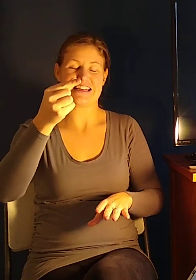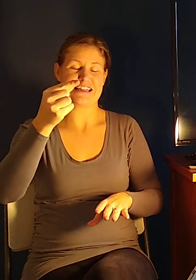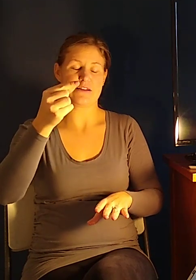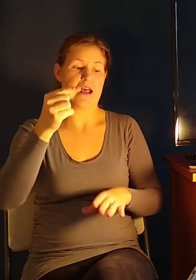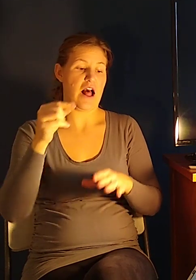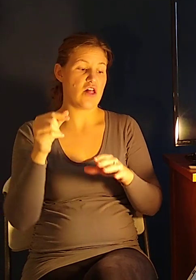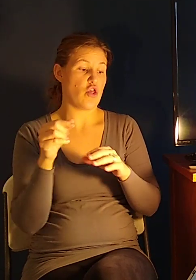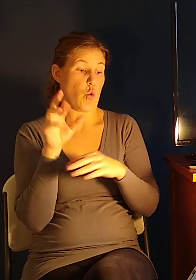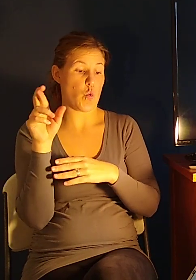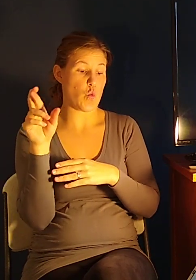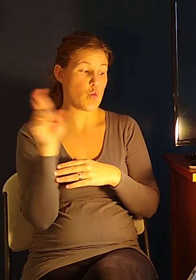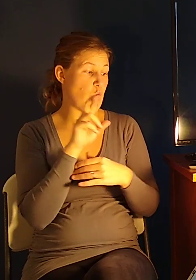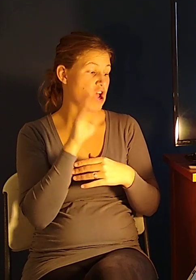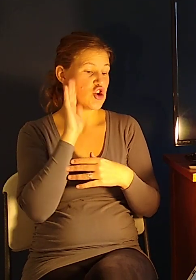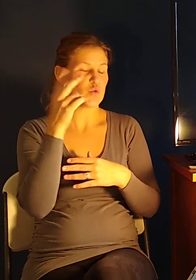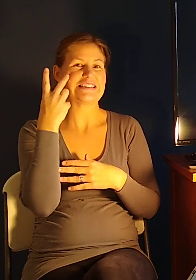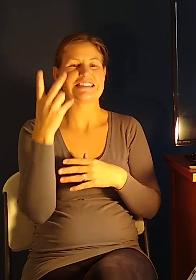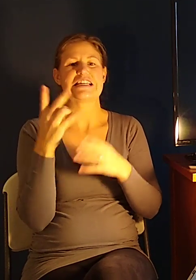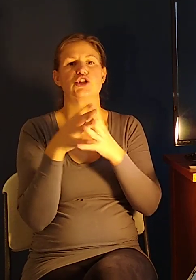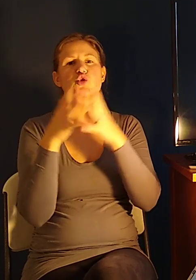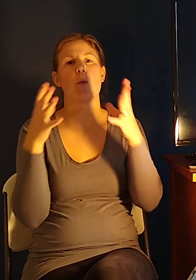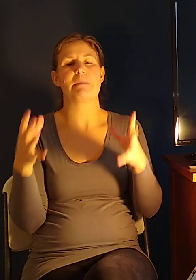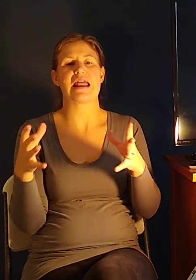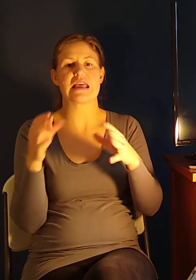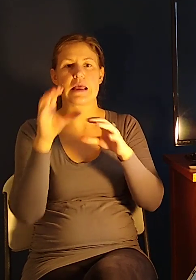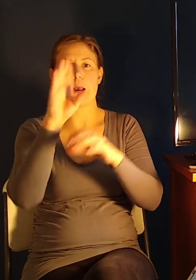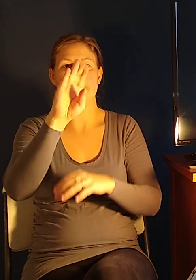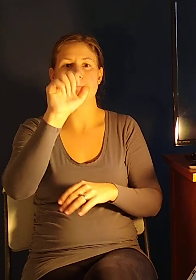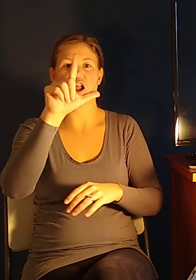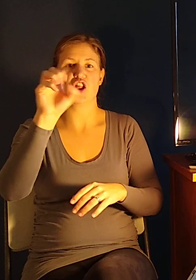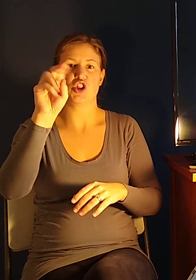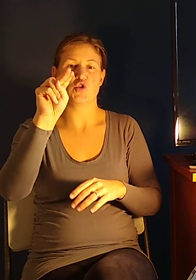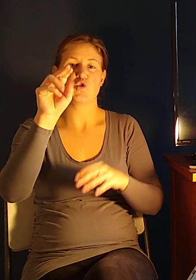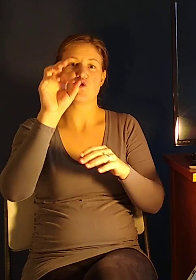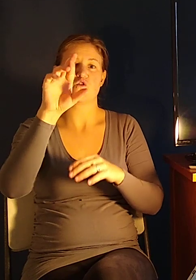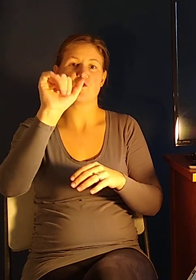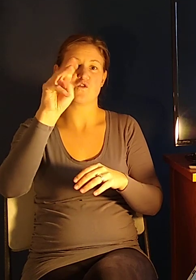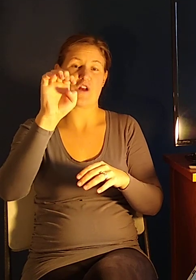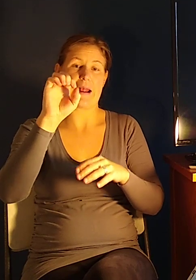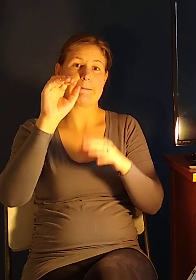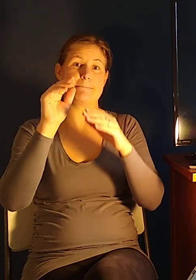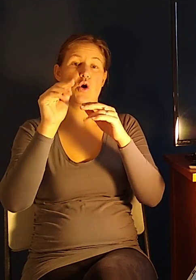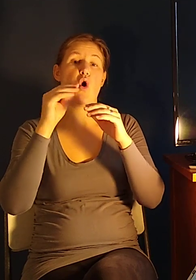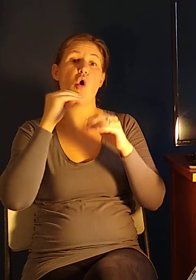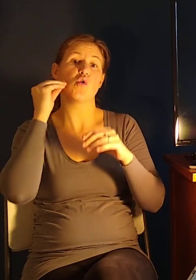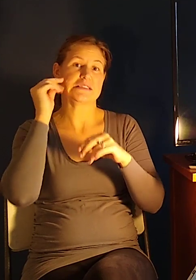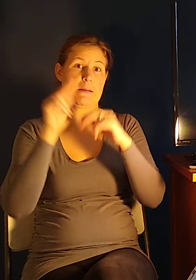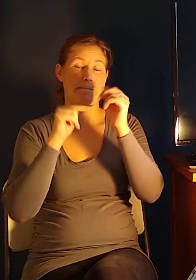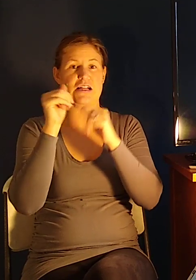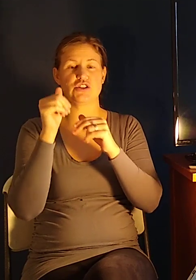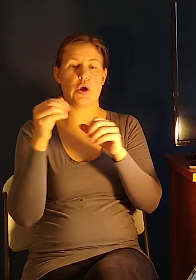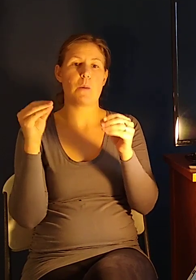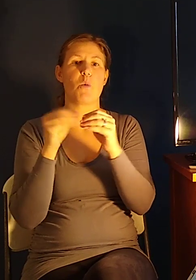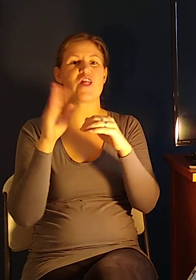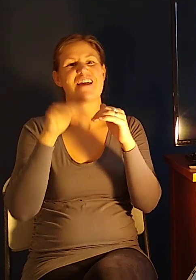see tons of balloon frame houses constructed. Over 5,000 of